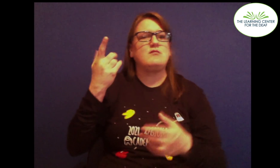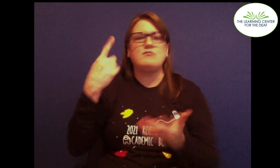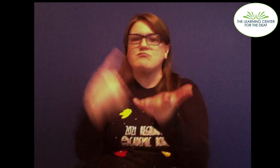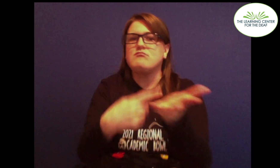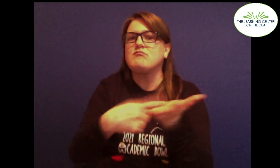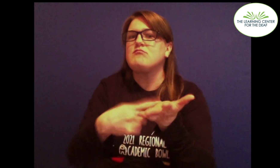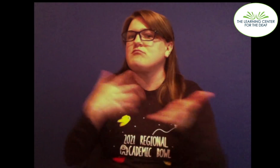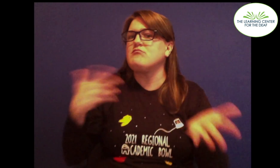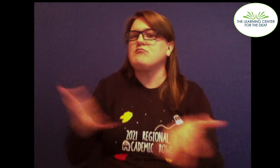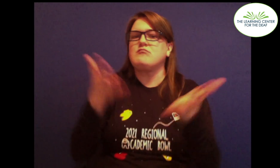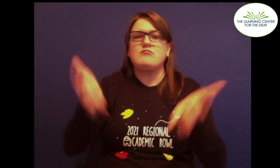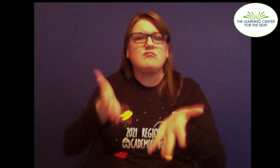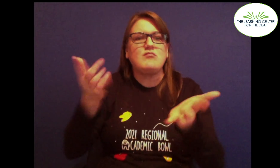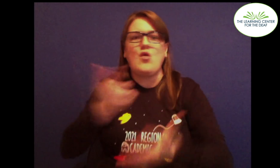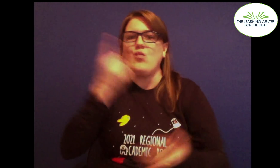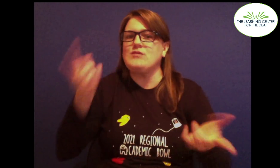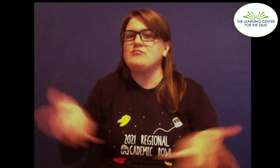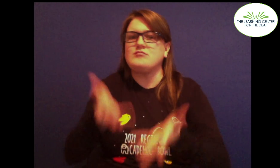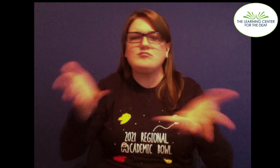maybe you would find really fascinating.